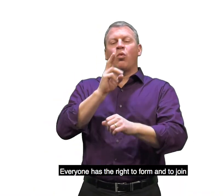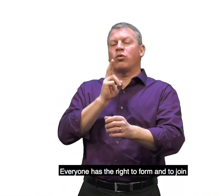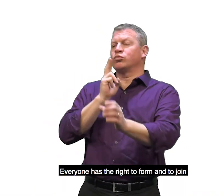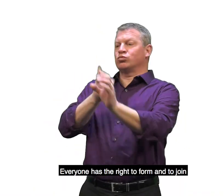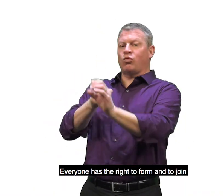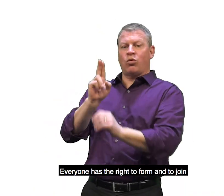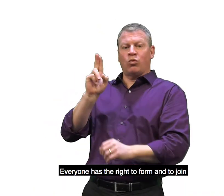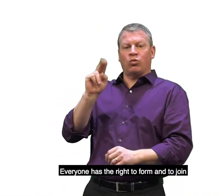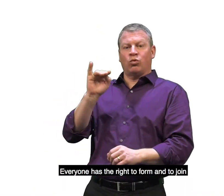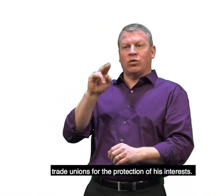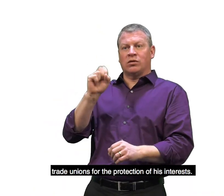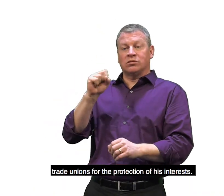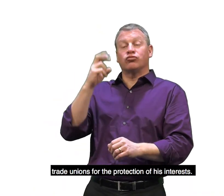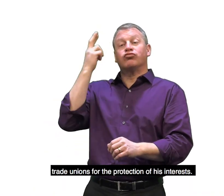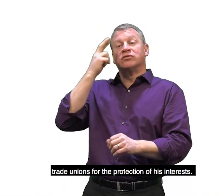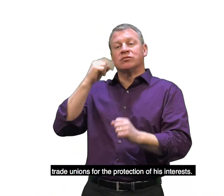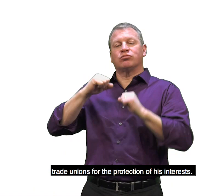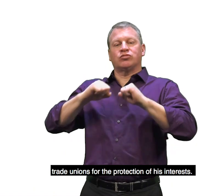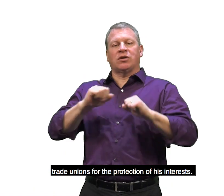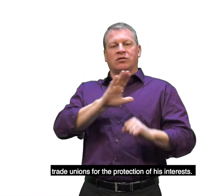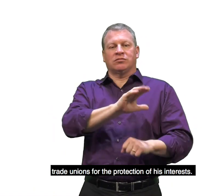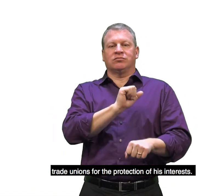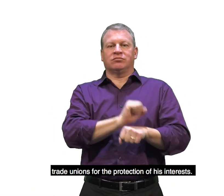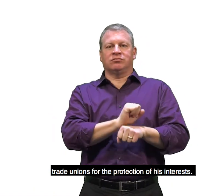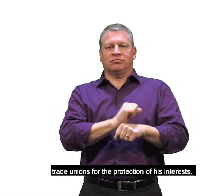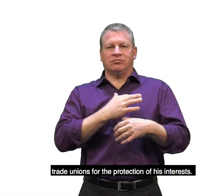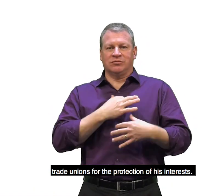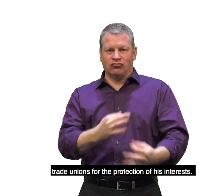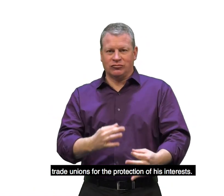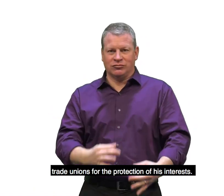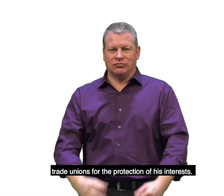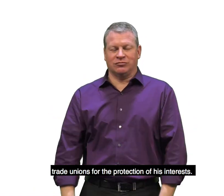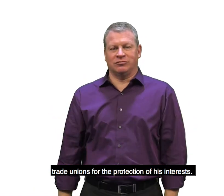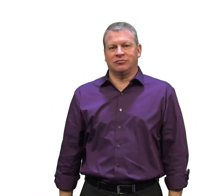to form and to join trade unions for the protection of his interests.